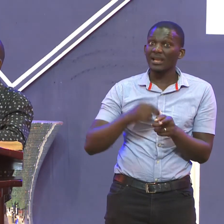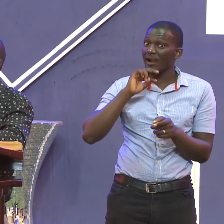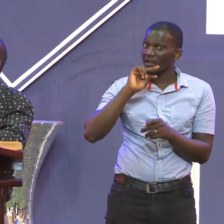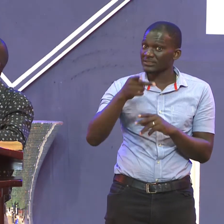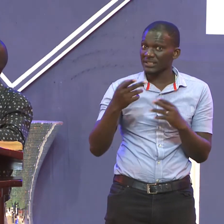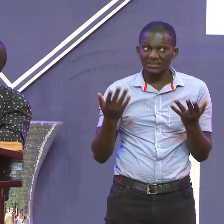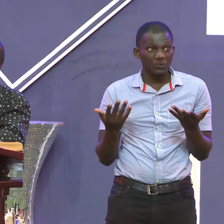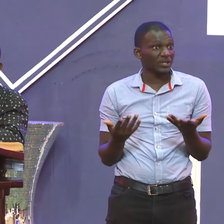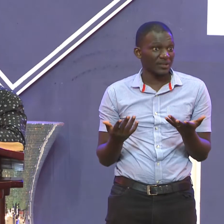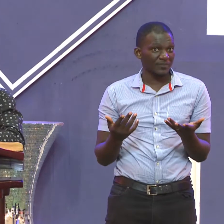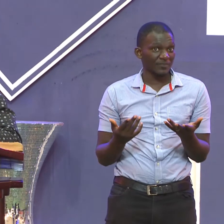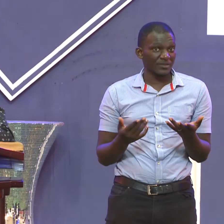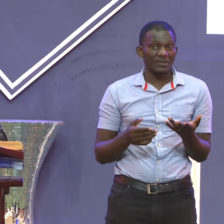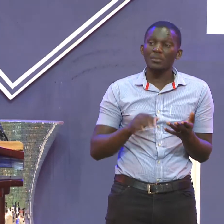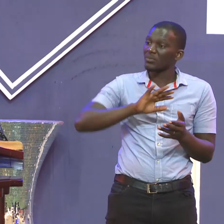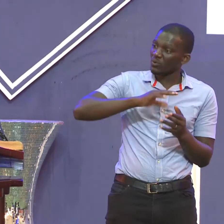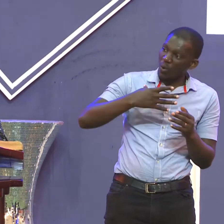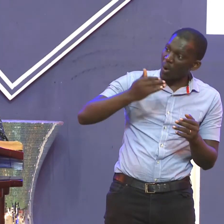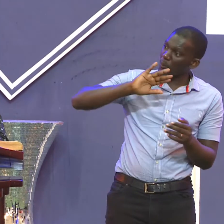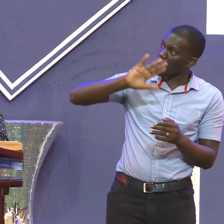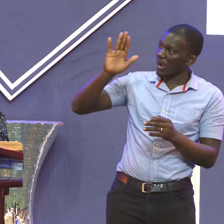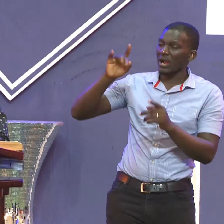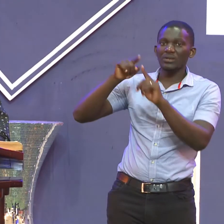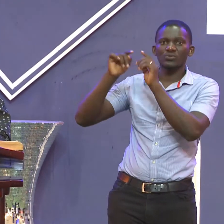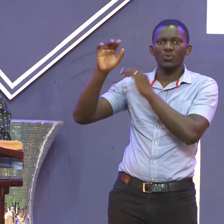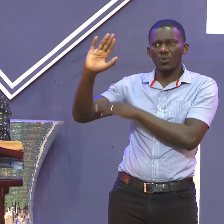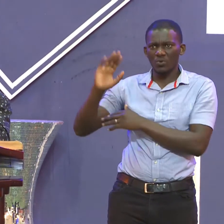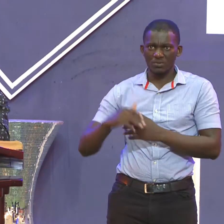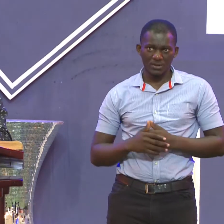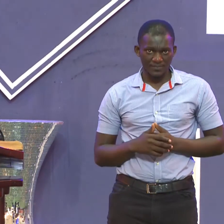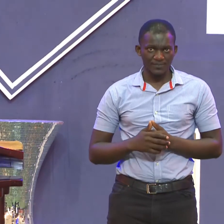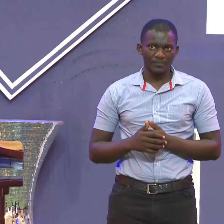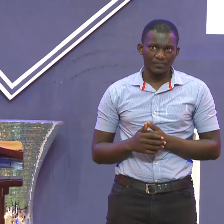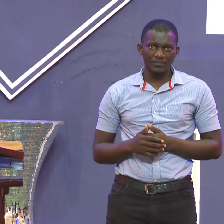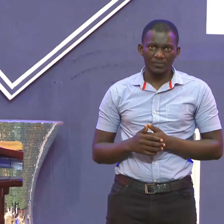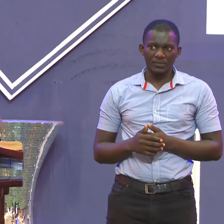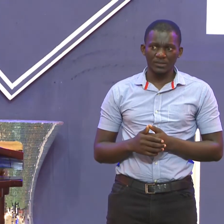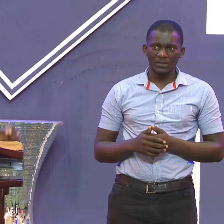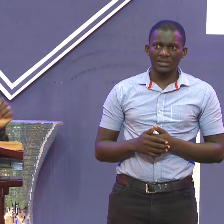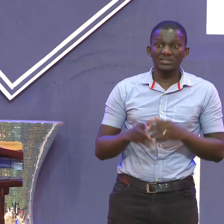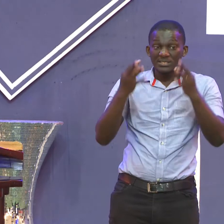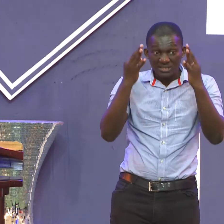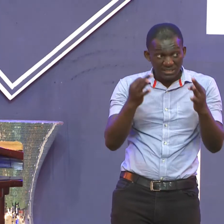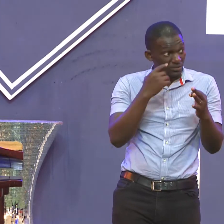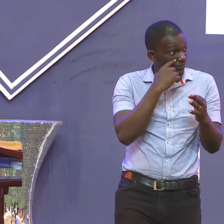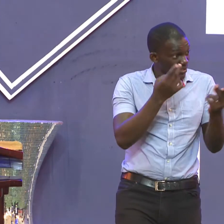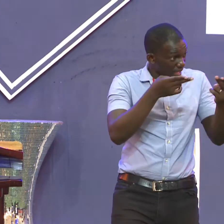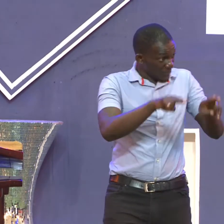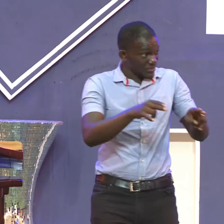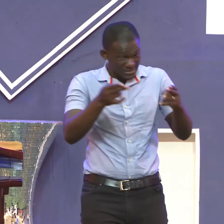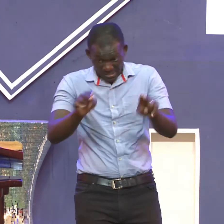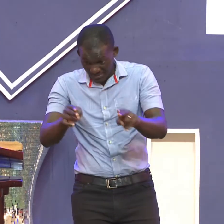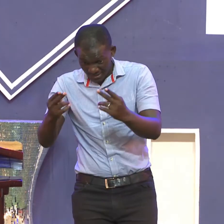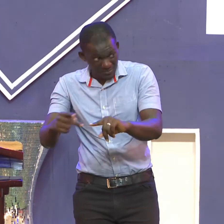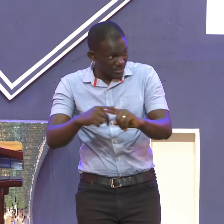the answer is for us to go and return to the Lord binobyo mula bitutuseko this that you see that